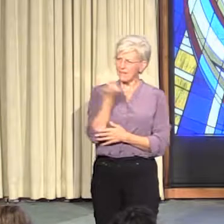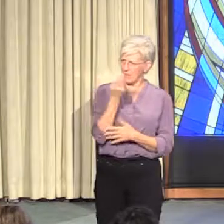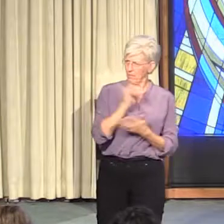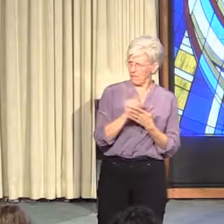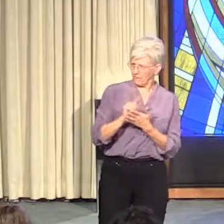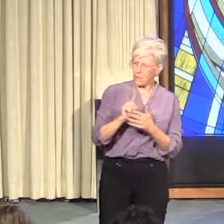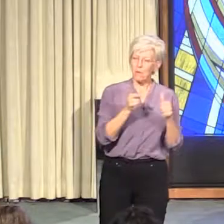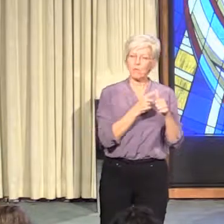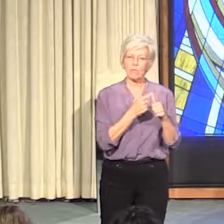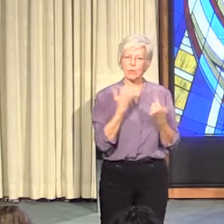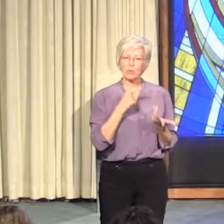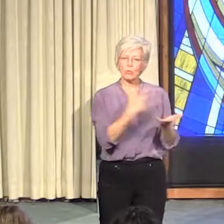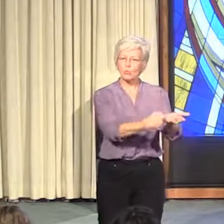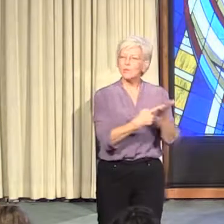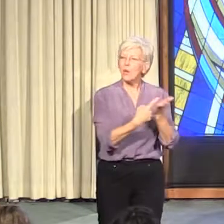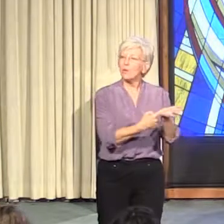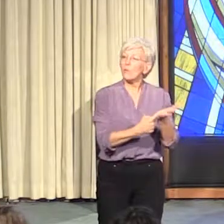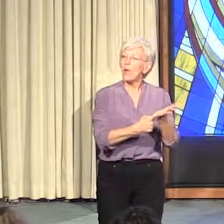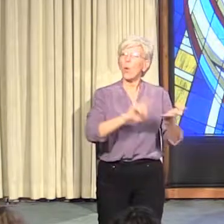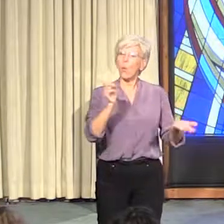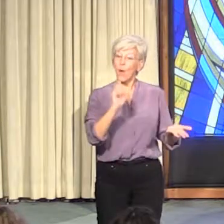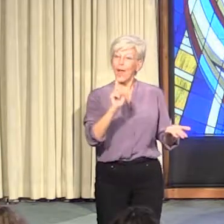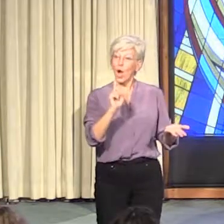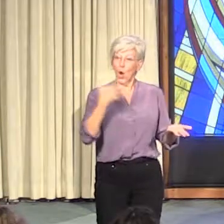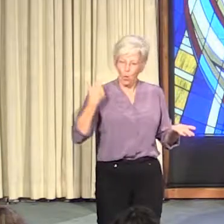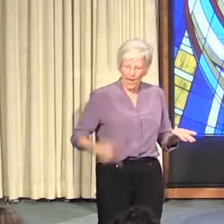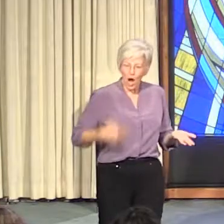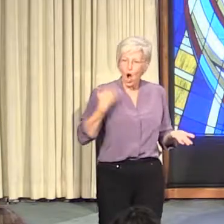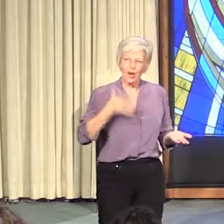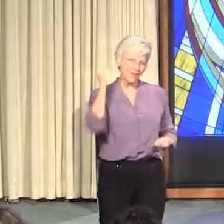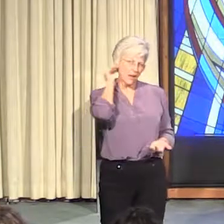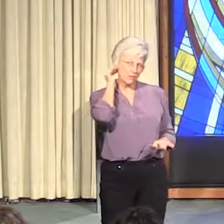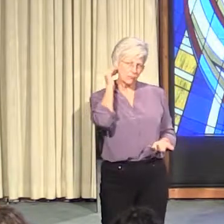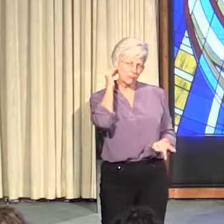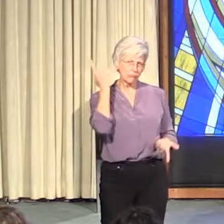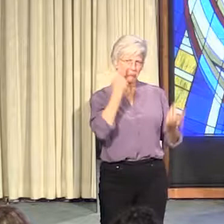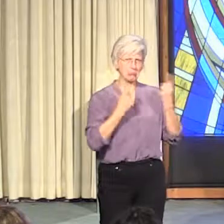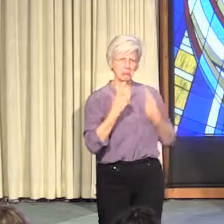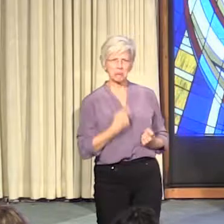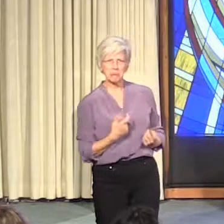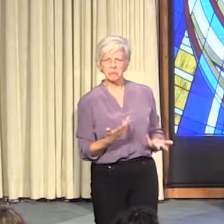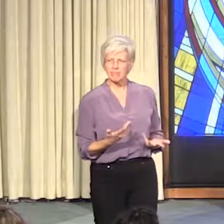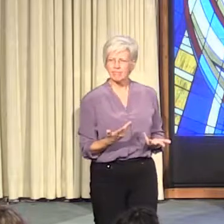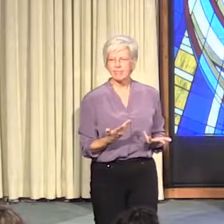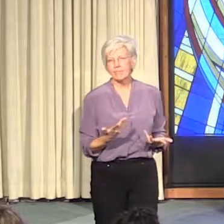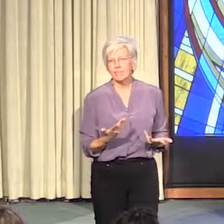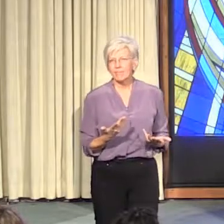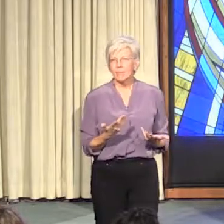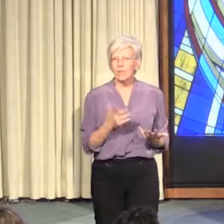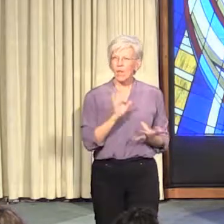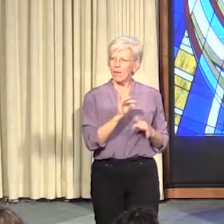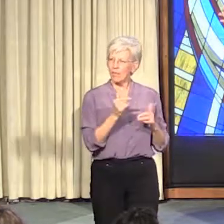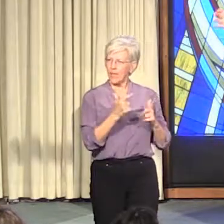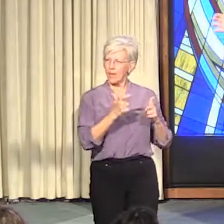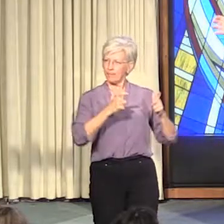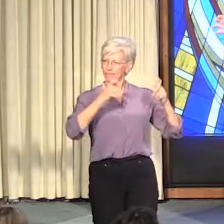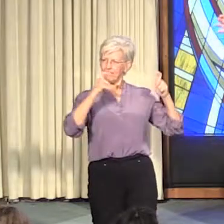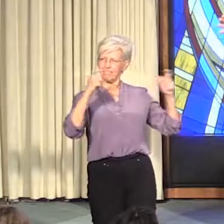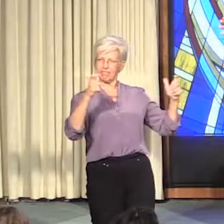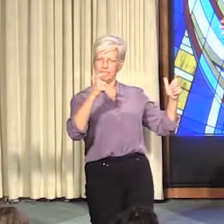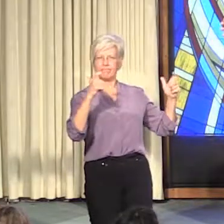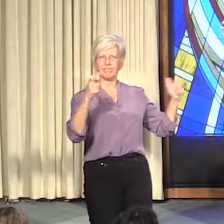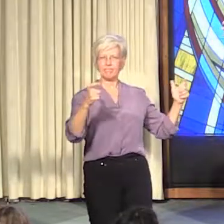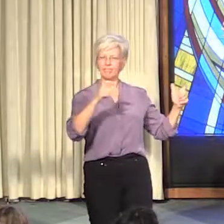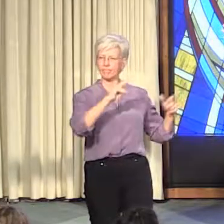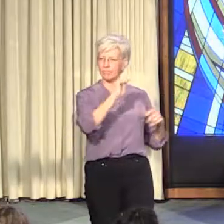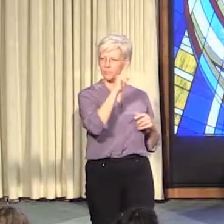we talked about where we are in consciousness, asking that question kind of on that larger map of